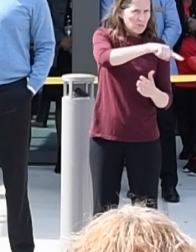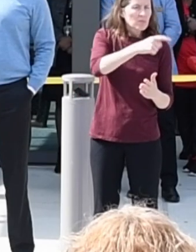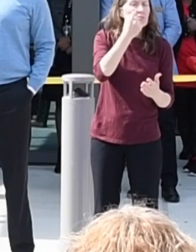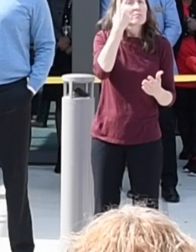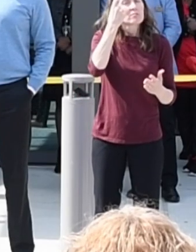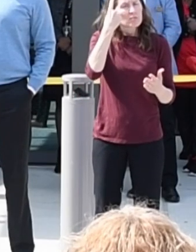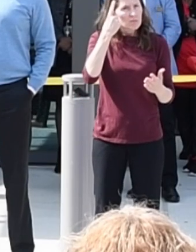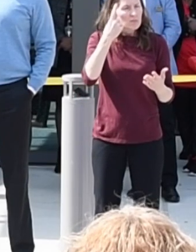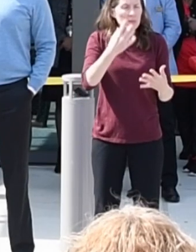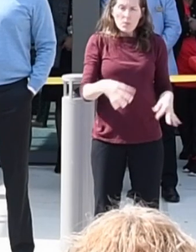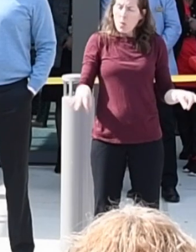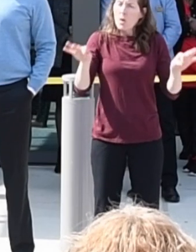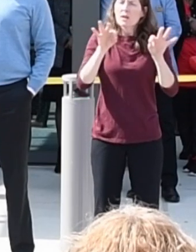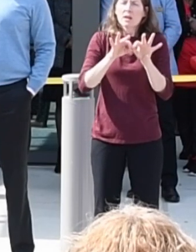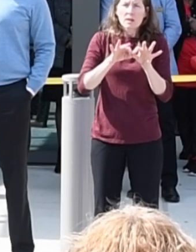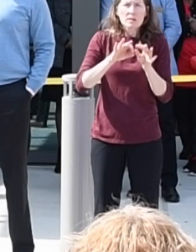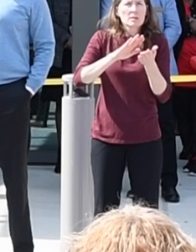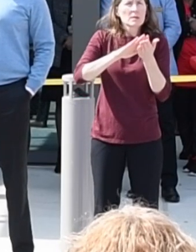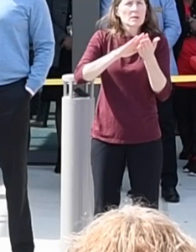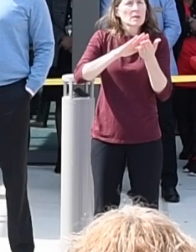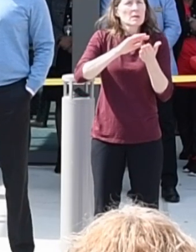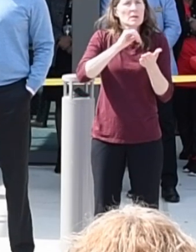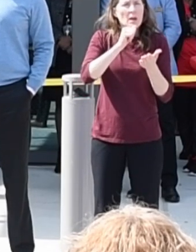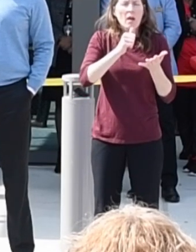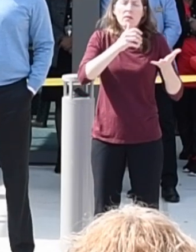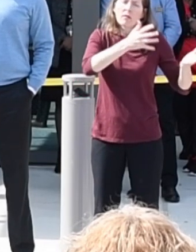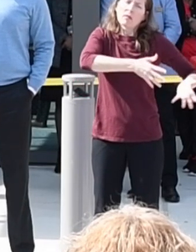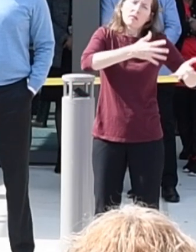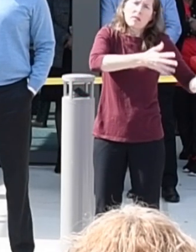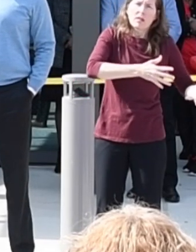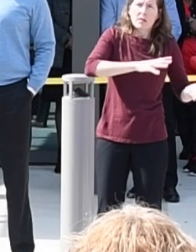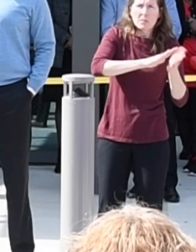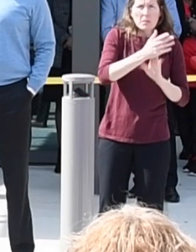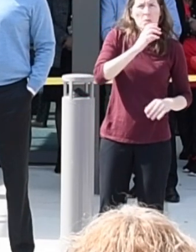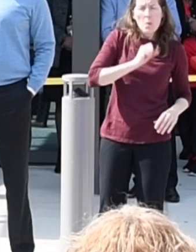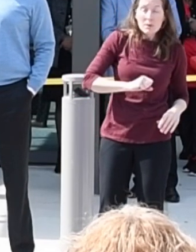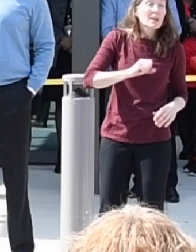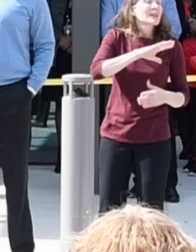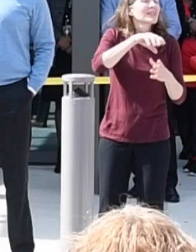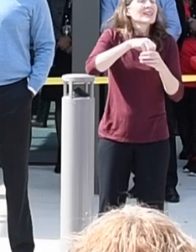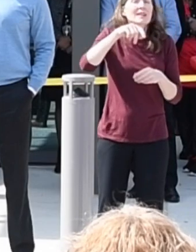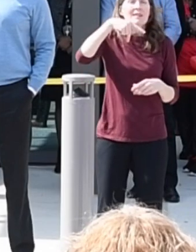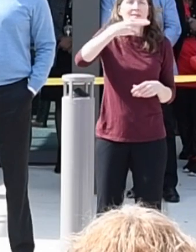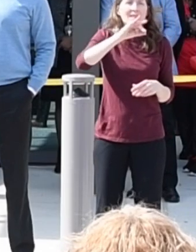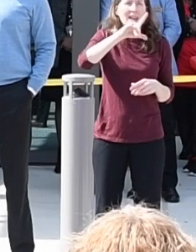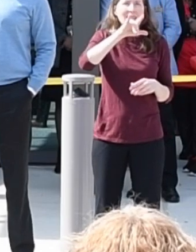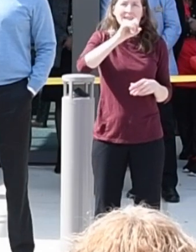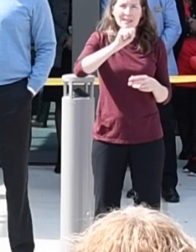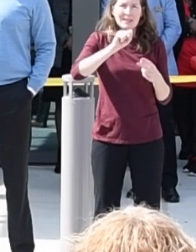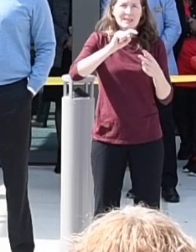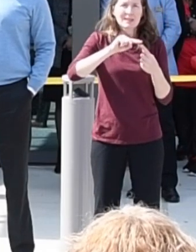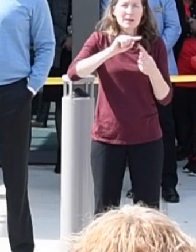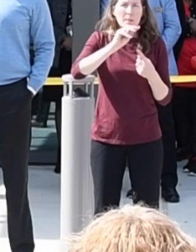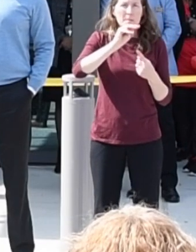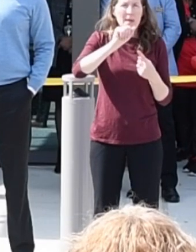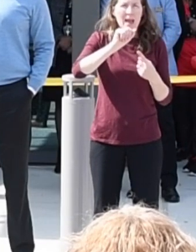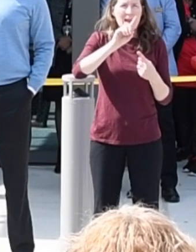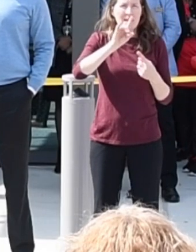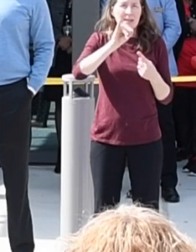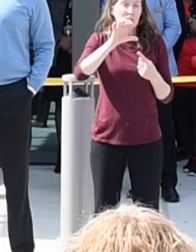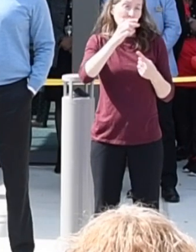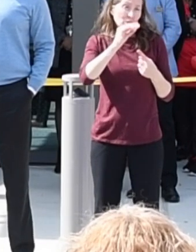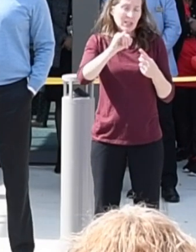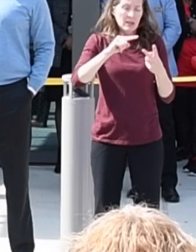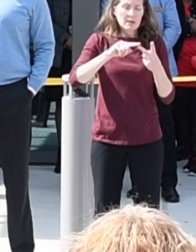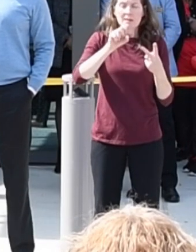gracefully and providing services for our older adults, including Phyllis Matici and Star Sowers. Our county